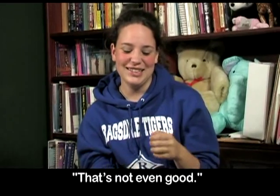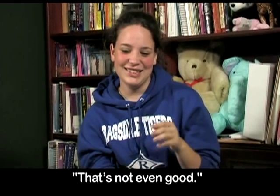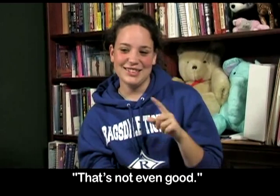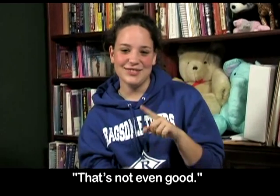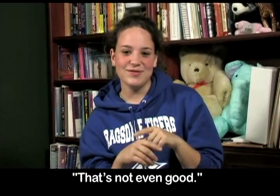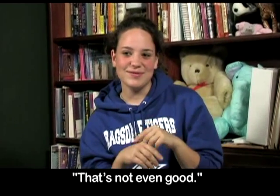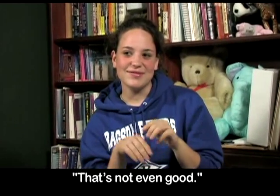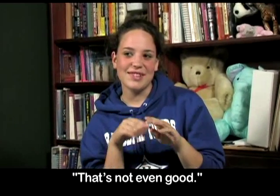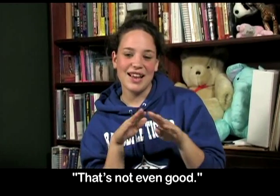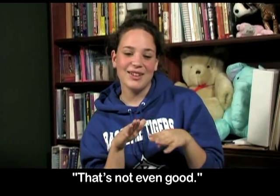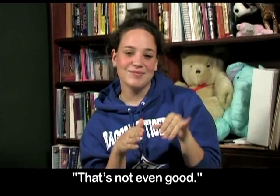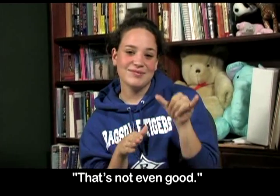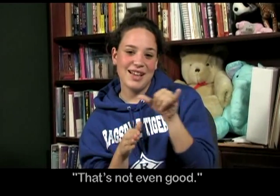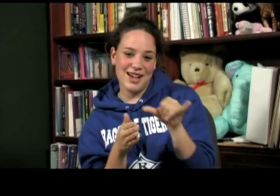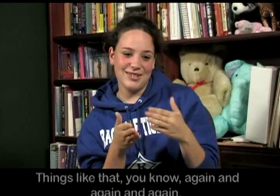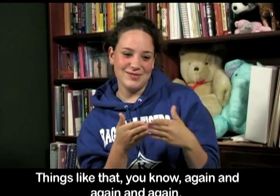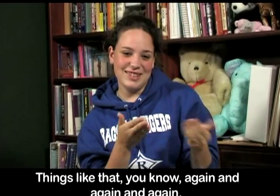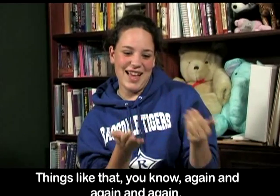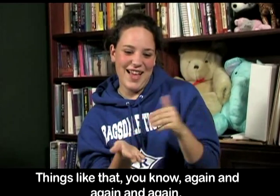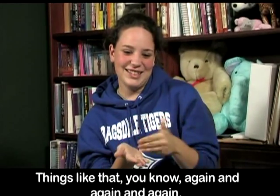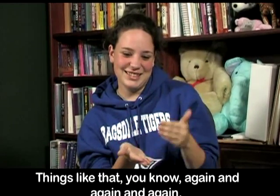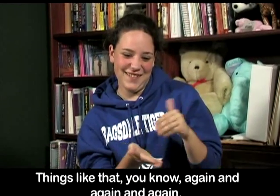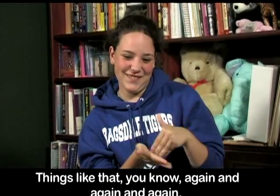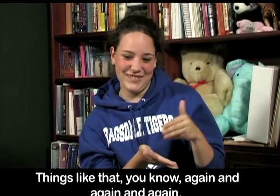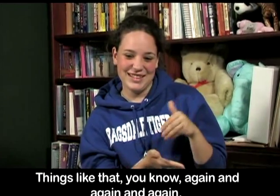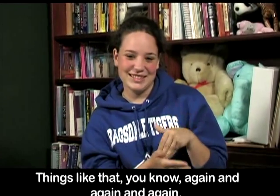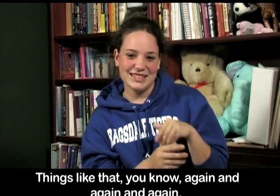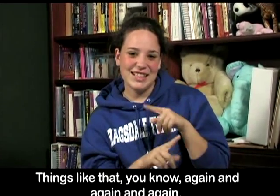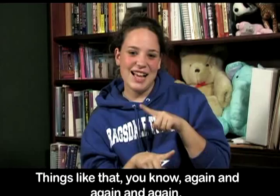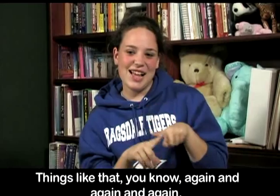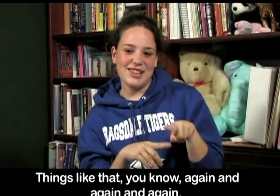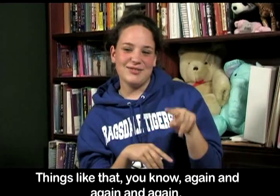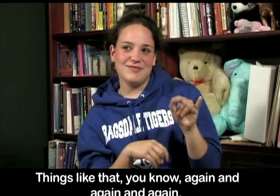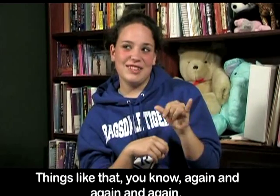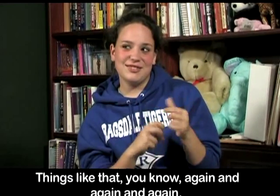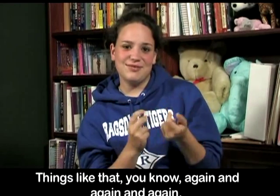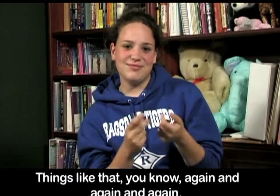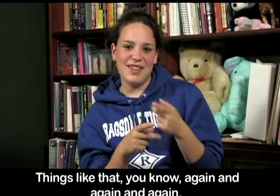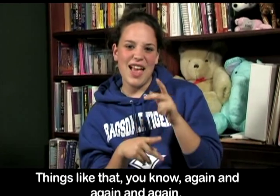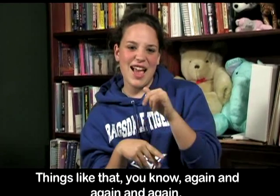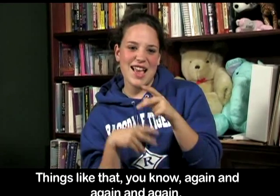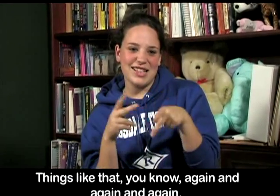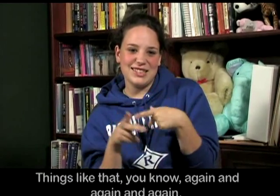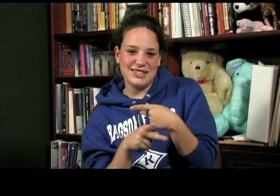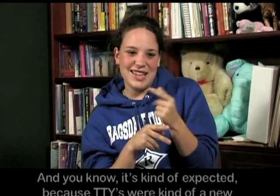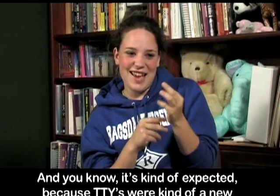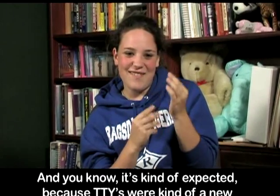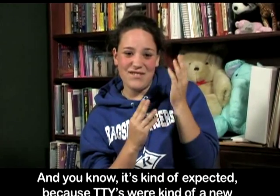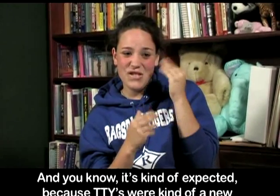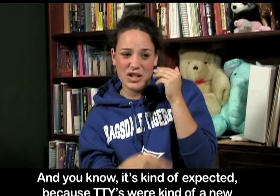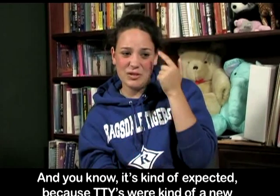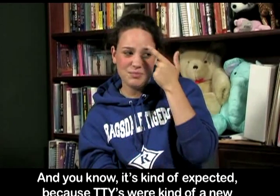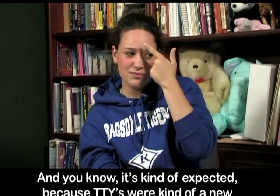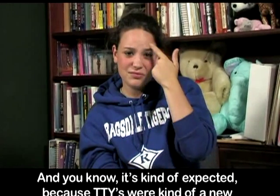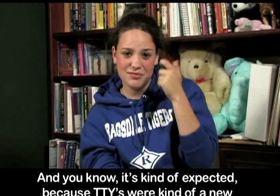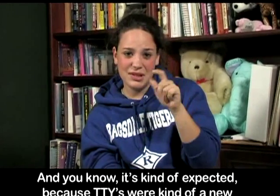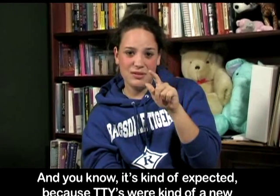not even good. Things like that, you know, again and again and again. And you know, it's kind of expected